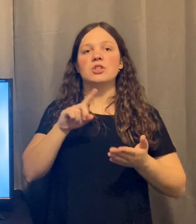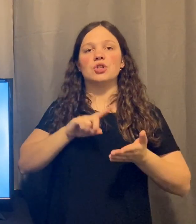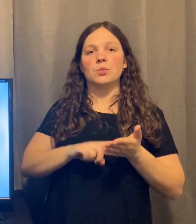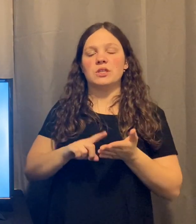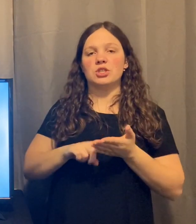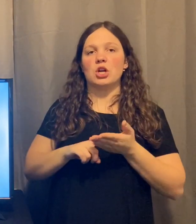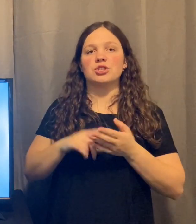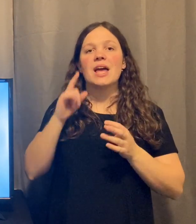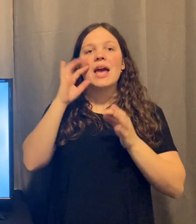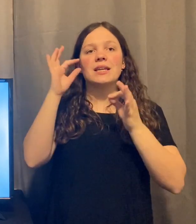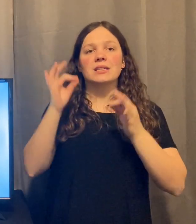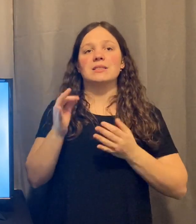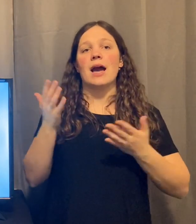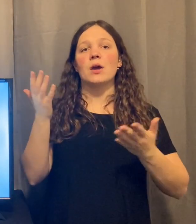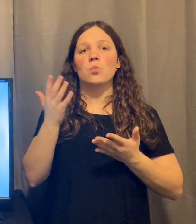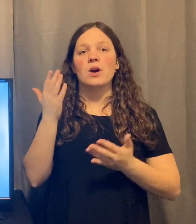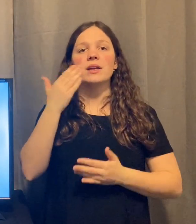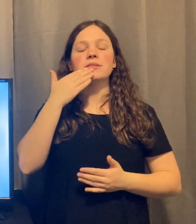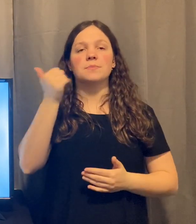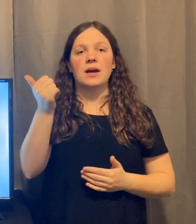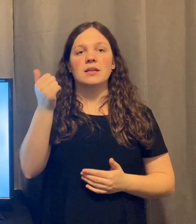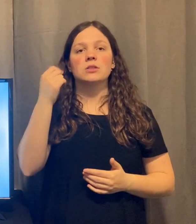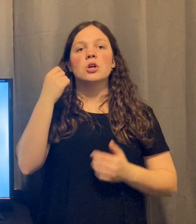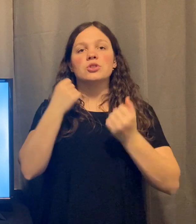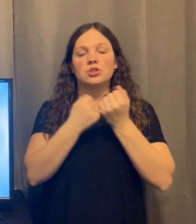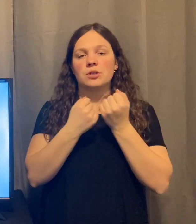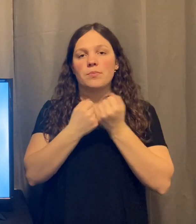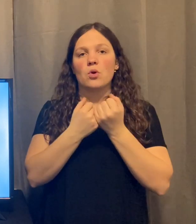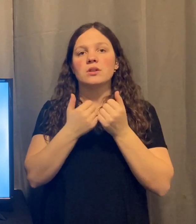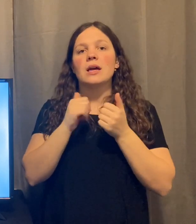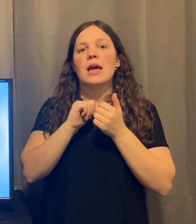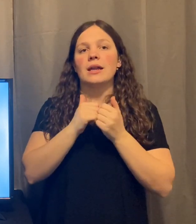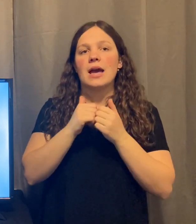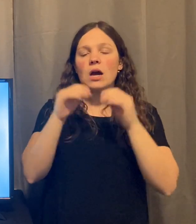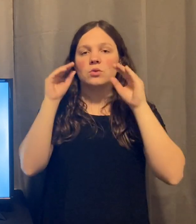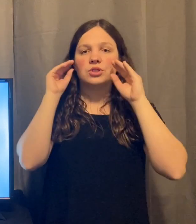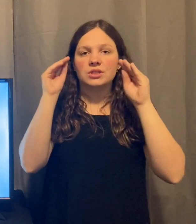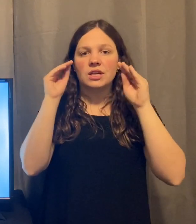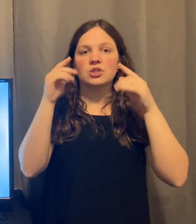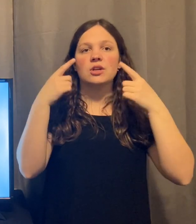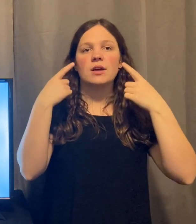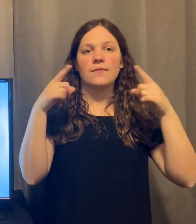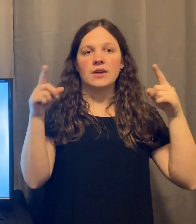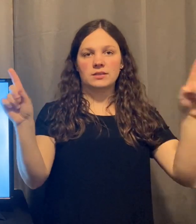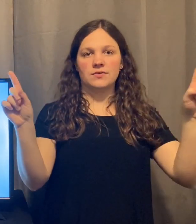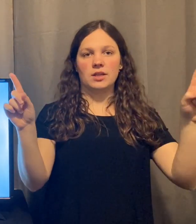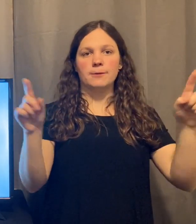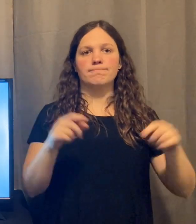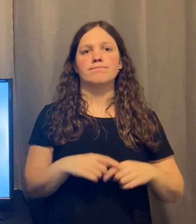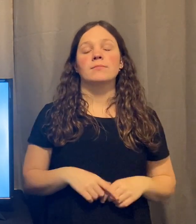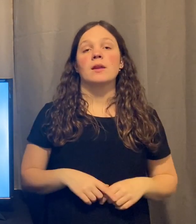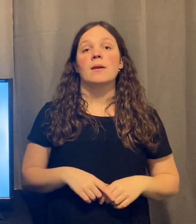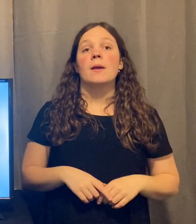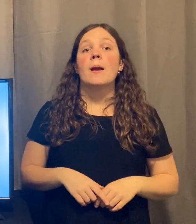to research and decide what is best to support and how to teach effectively.